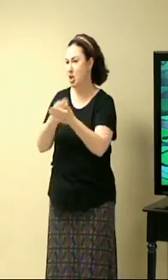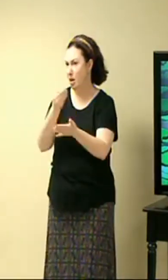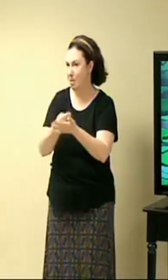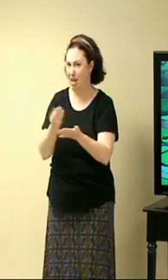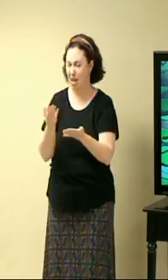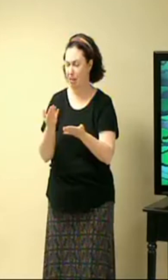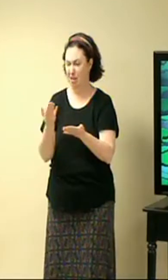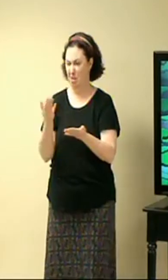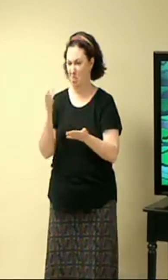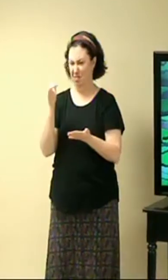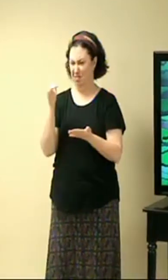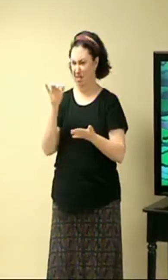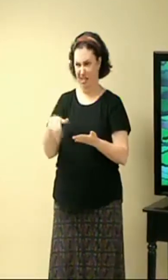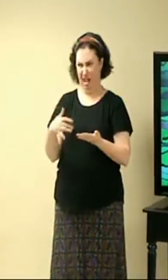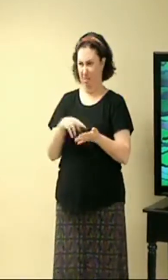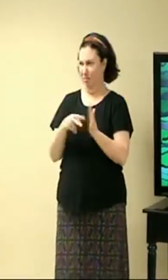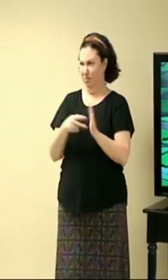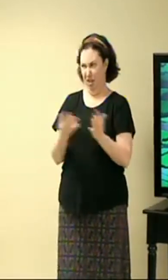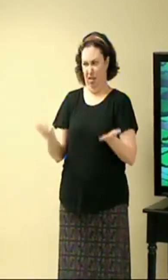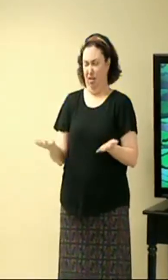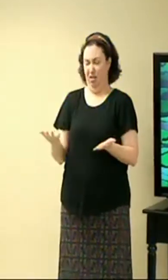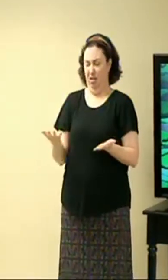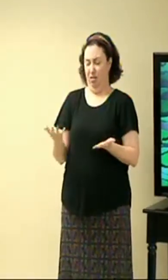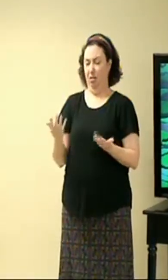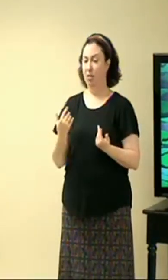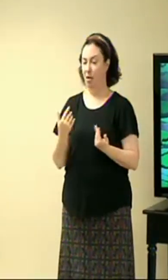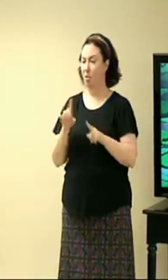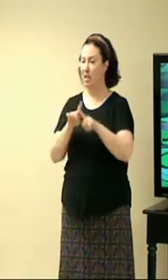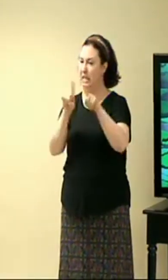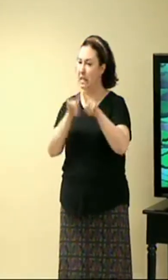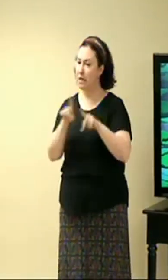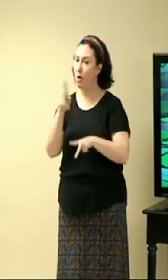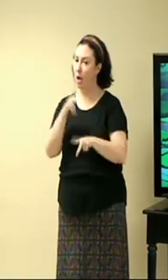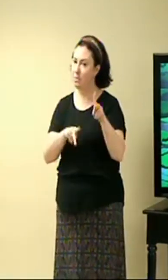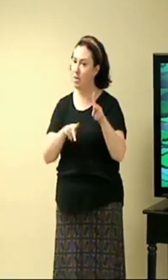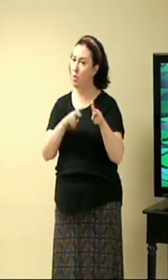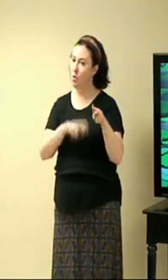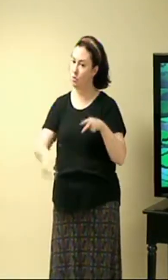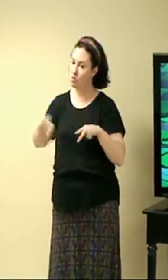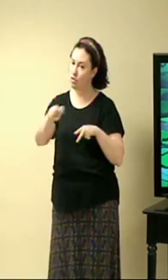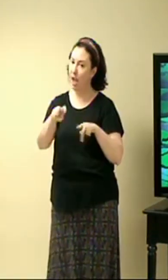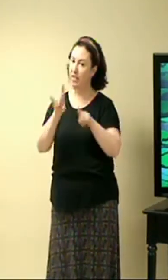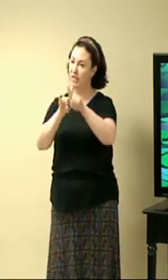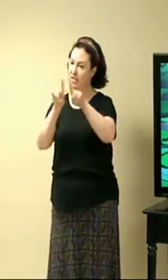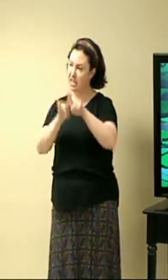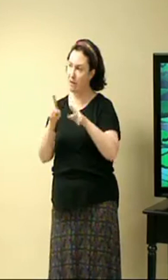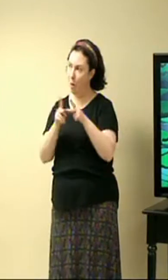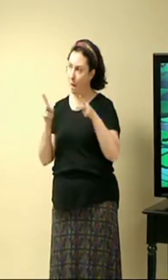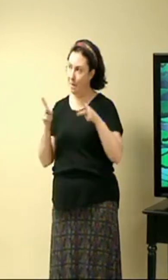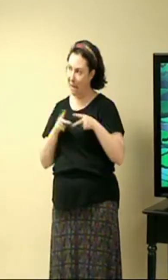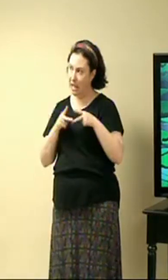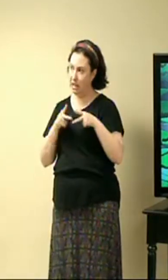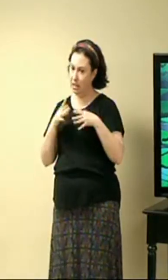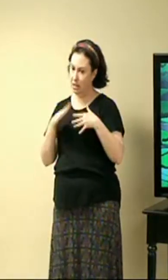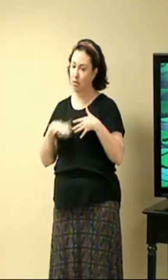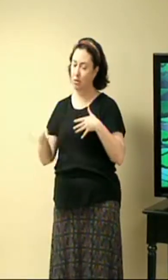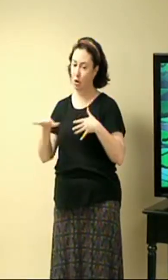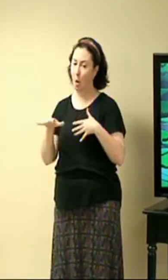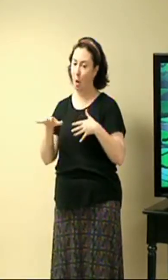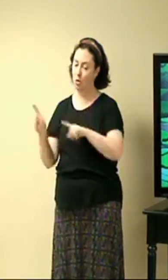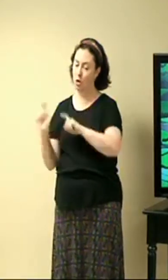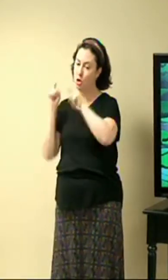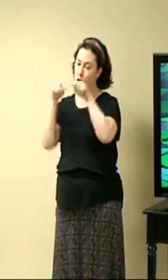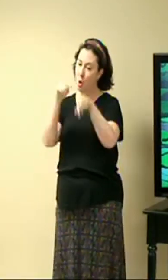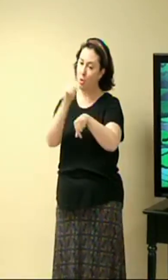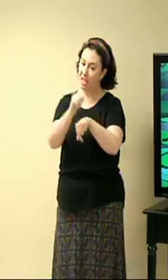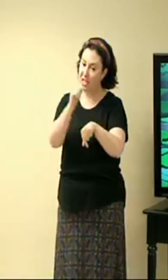changer? Well, a money changer, you had different people coming from the Roman Empire, so they had different coins. And so when you went to the temple to give your tithe, you